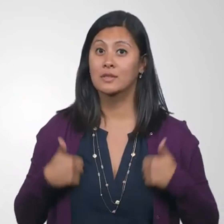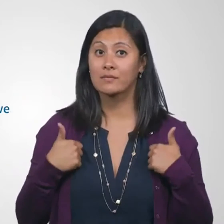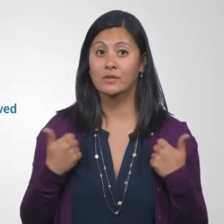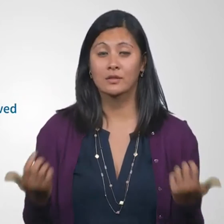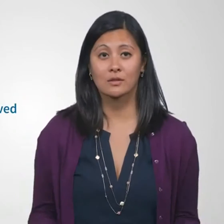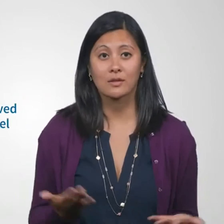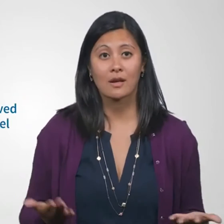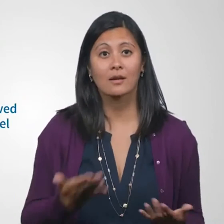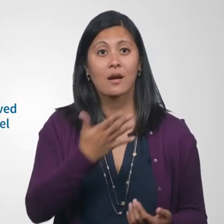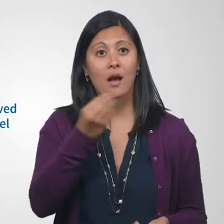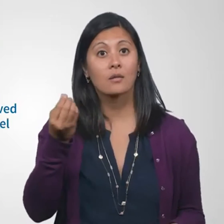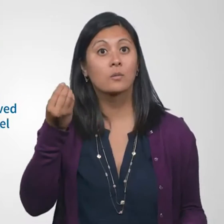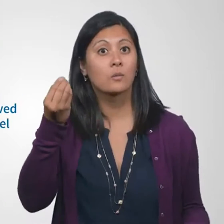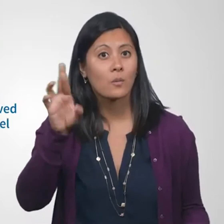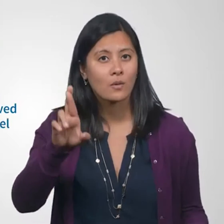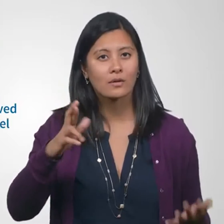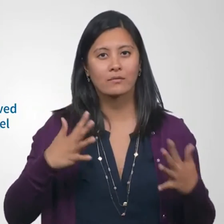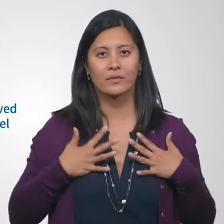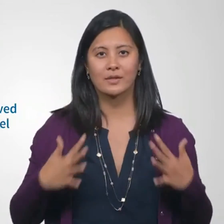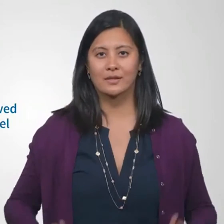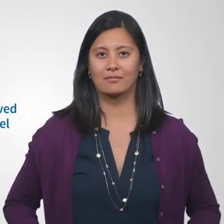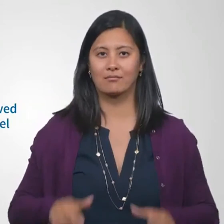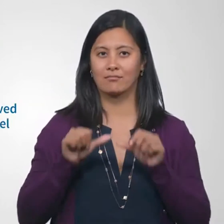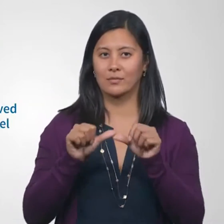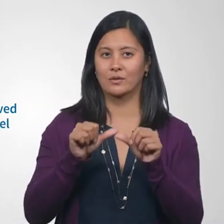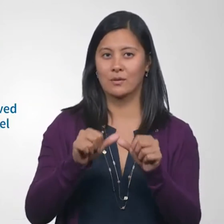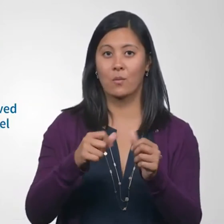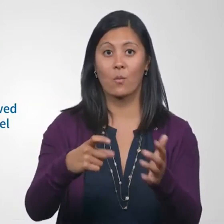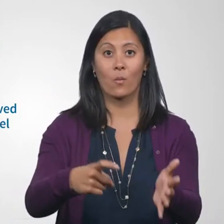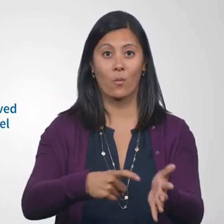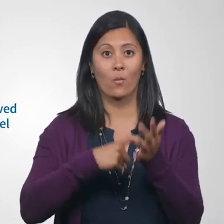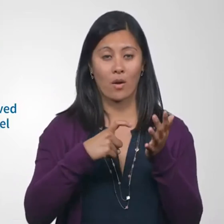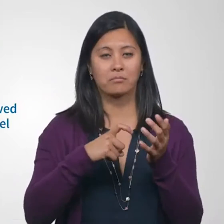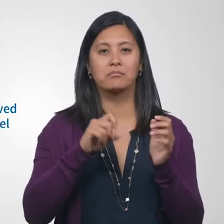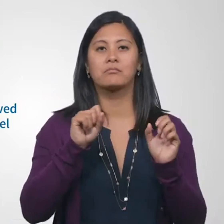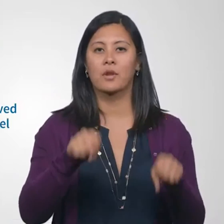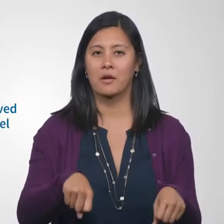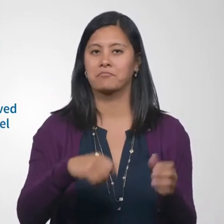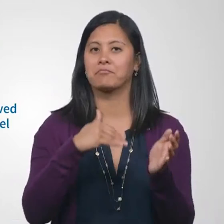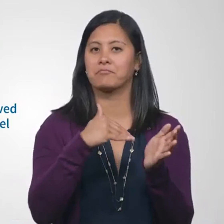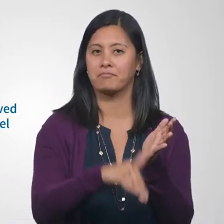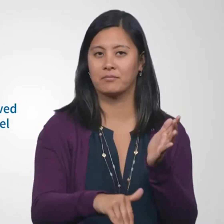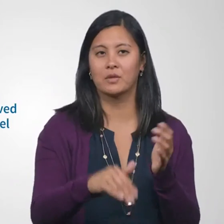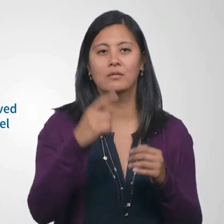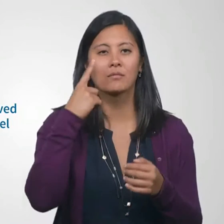Continuous residence and/or physical presence requirements may also be waived for some military personnel.